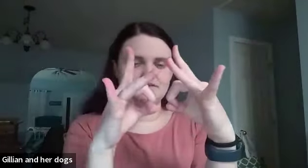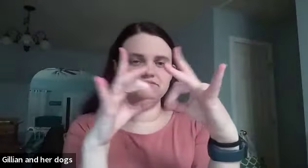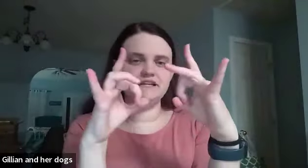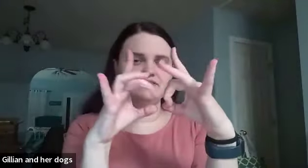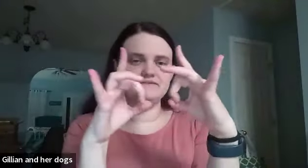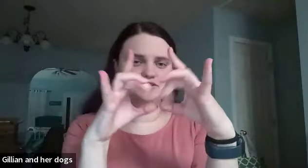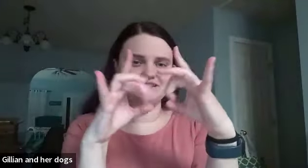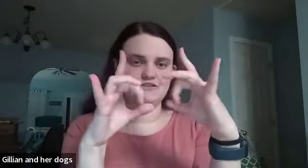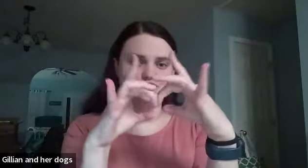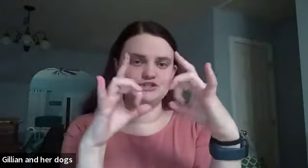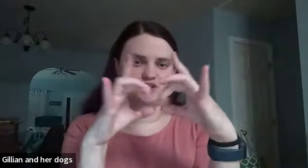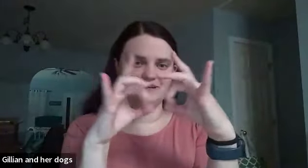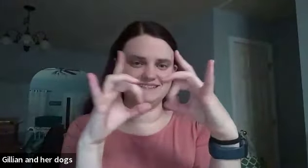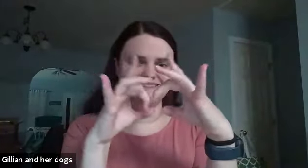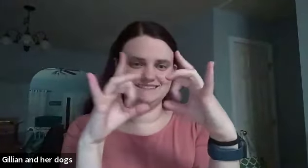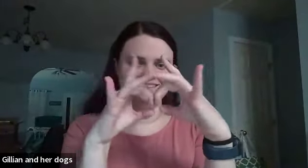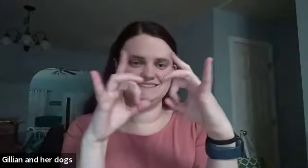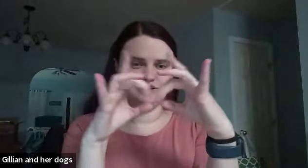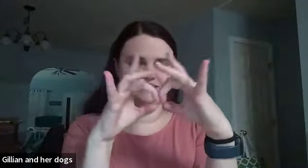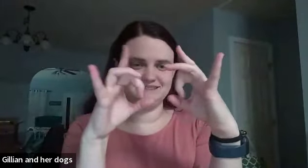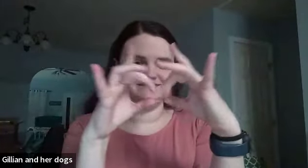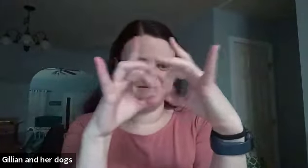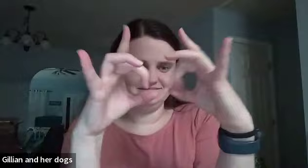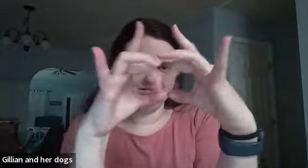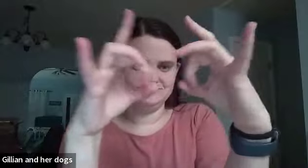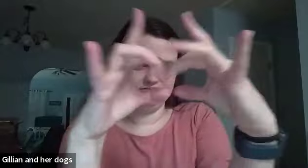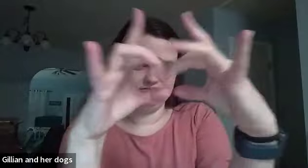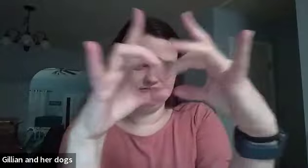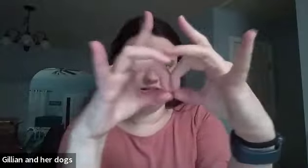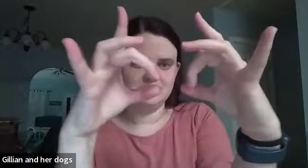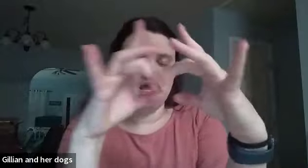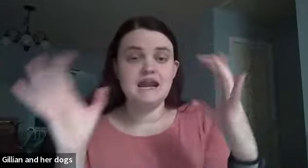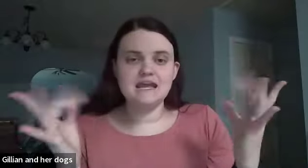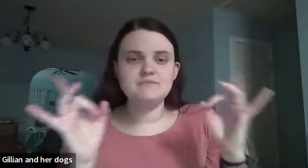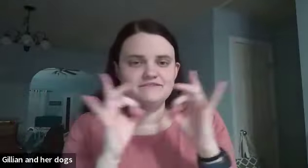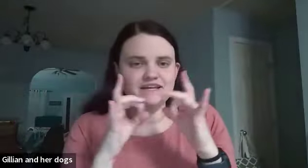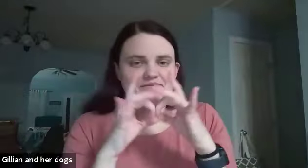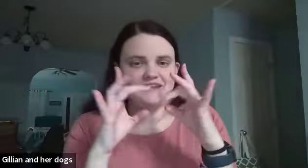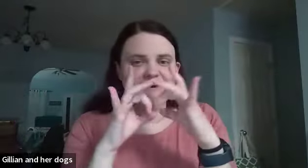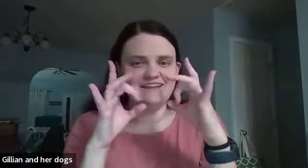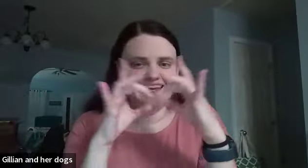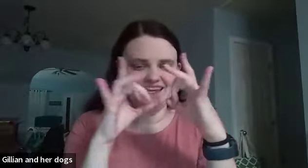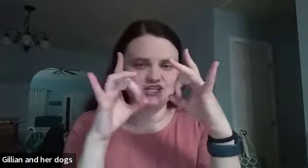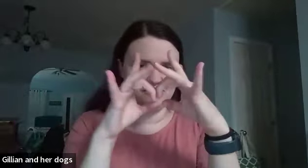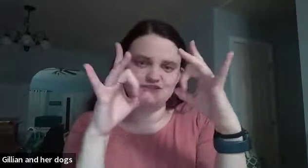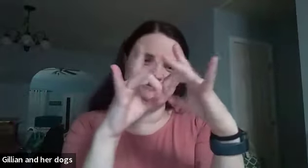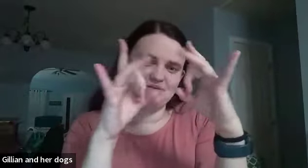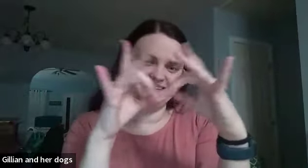to flick the fingers together. Starbucks. Starbucks. Starbucks. And I am like flicking, they are like hitting each other. So